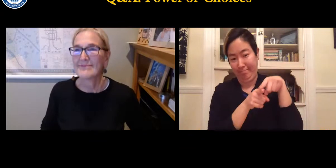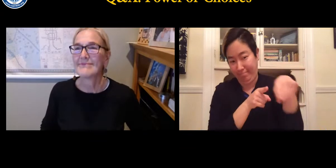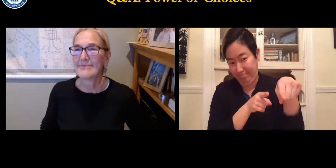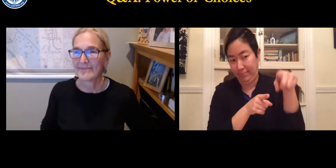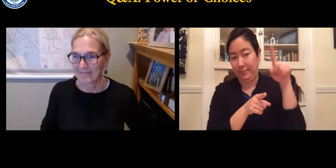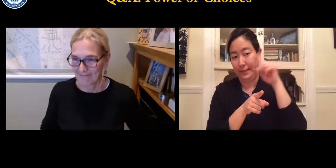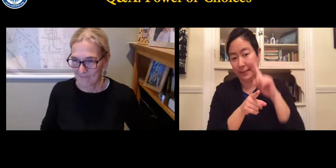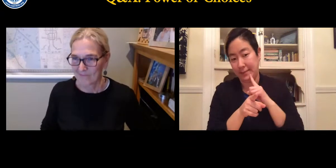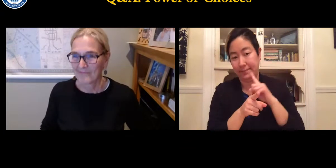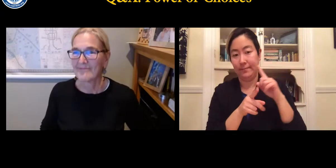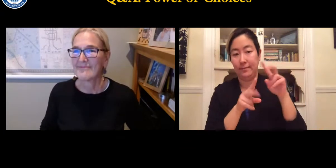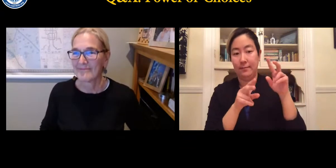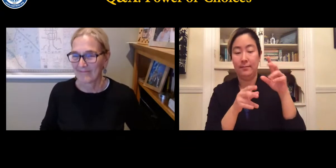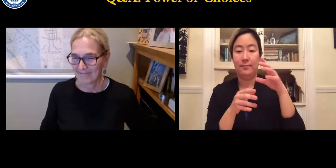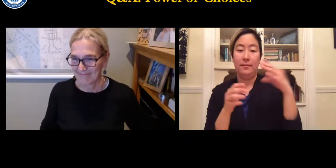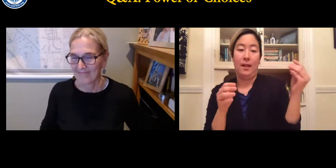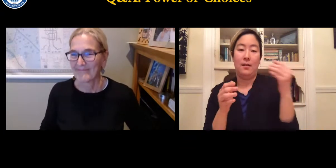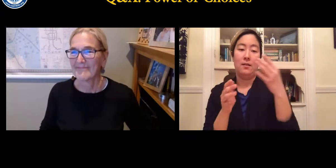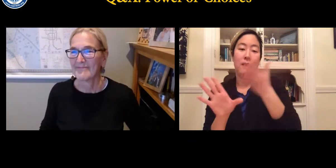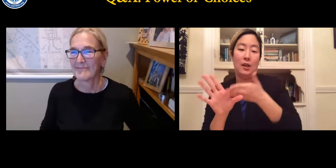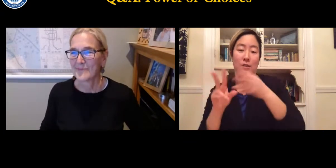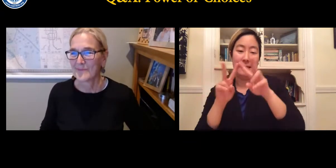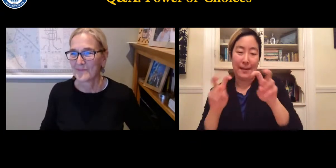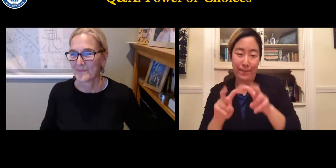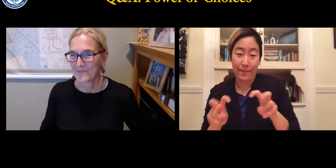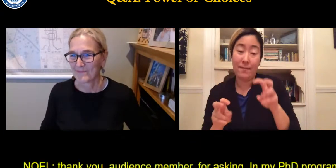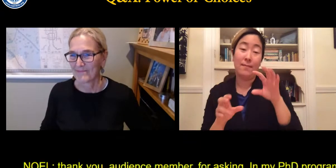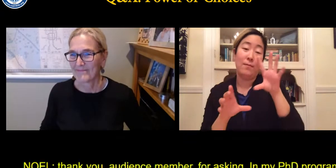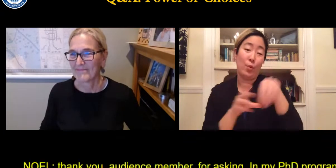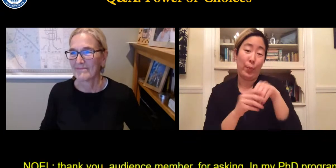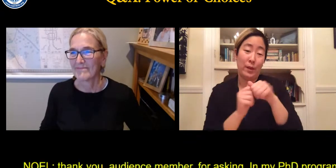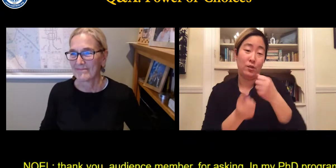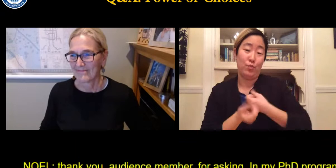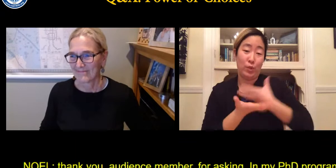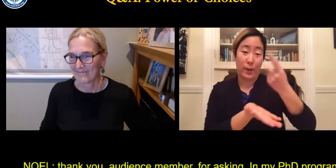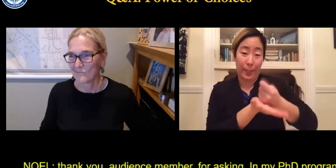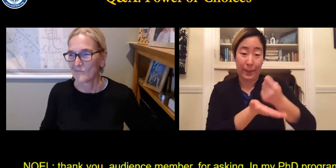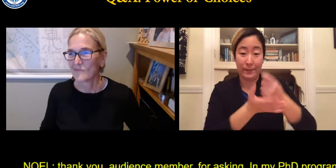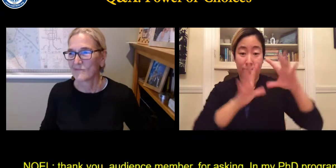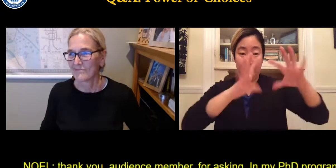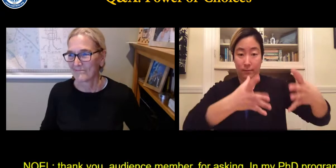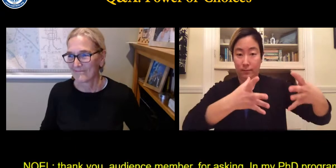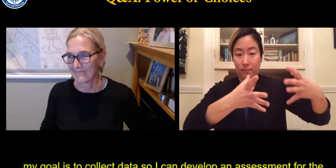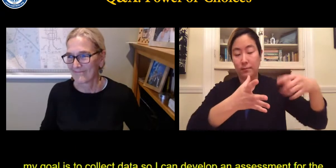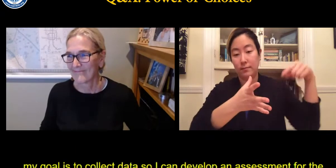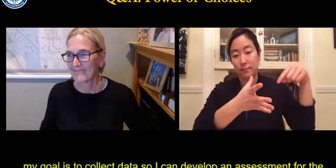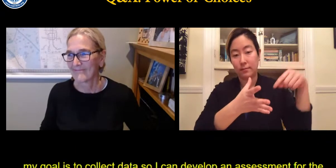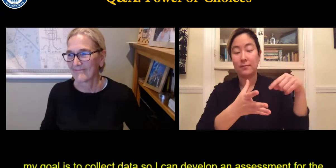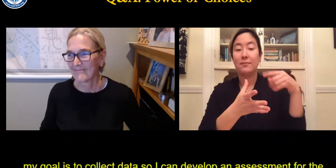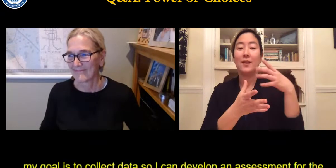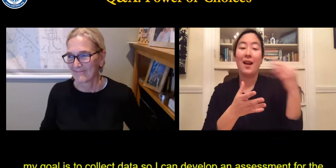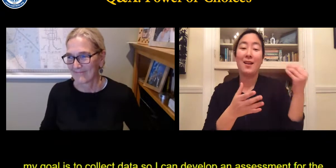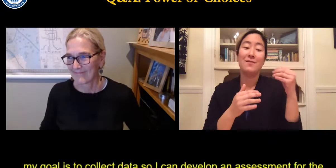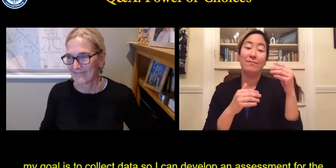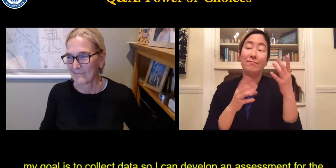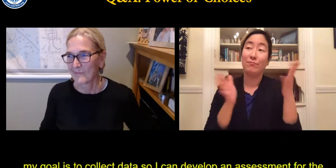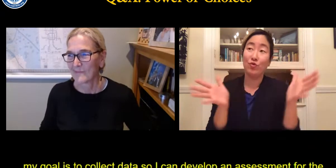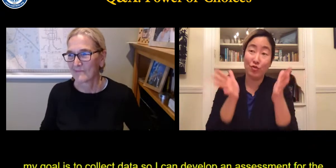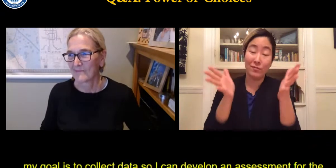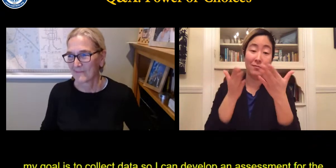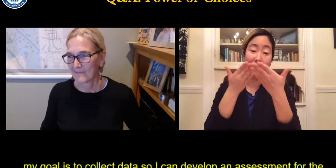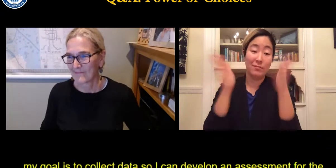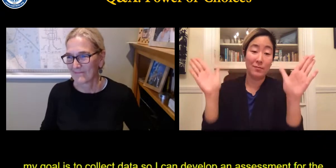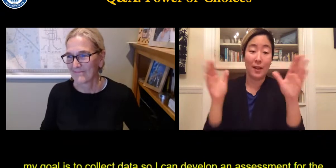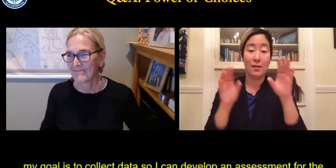the deaf community specific, an assessment specialized for deaf individuals, and a psychological assessment as well that